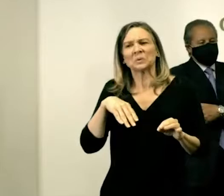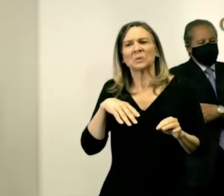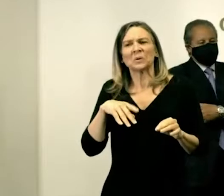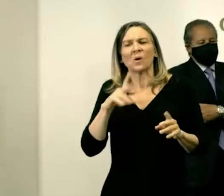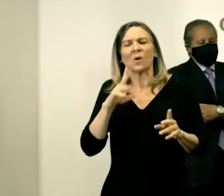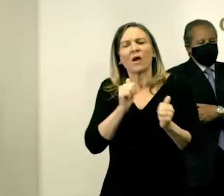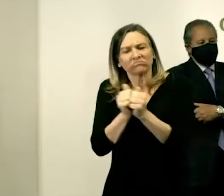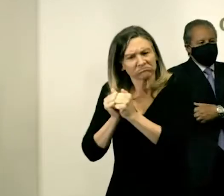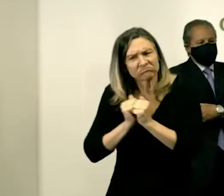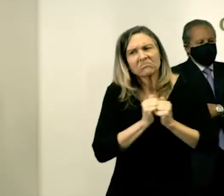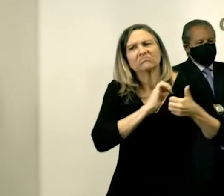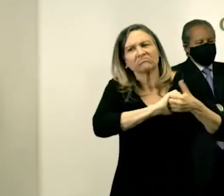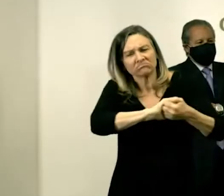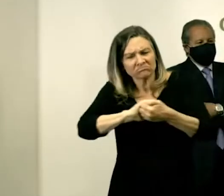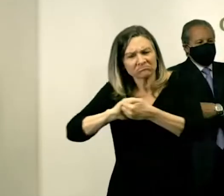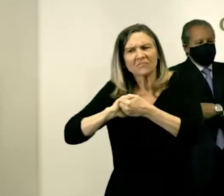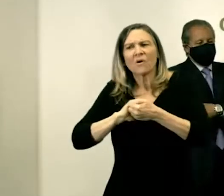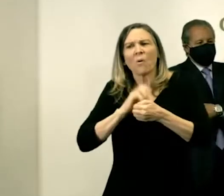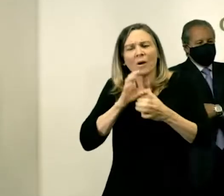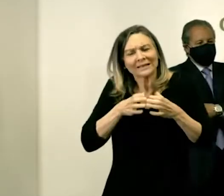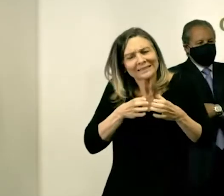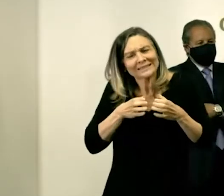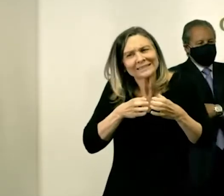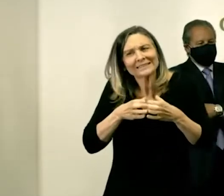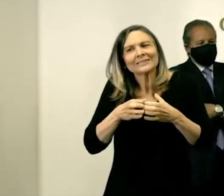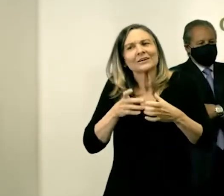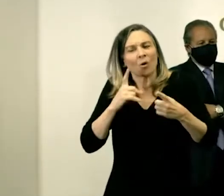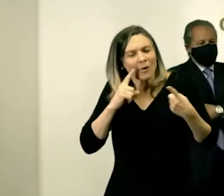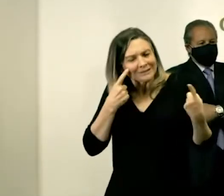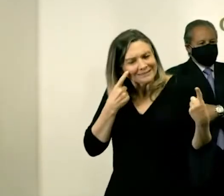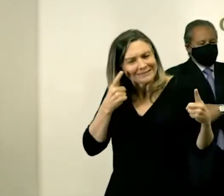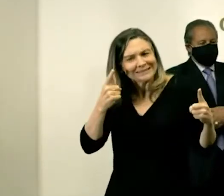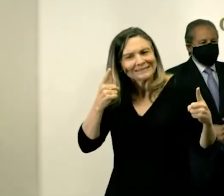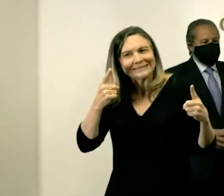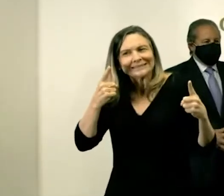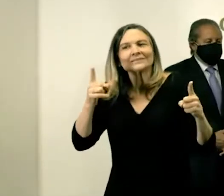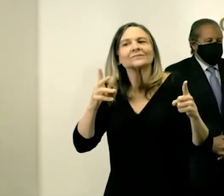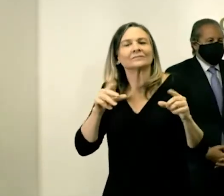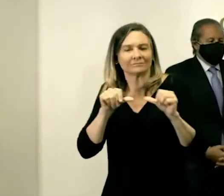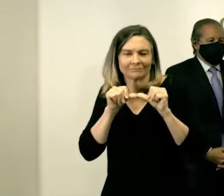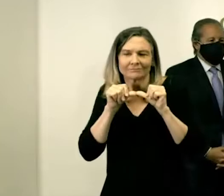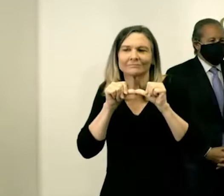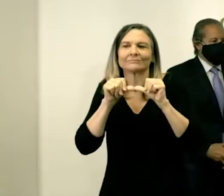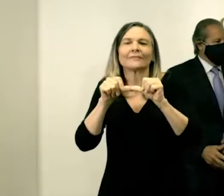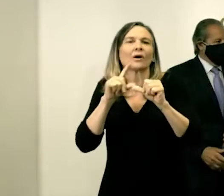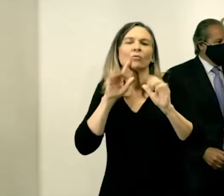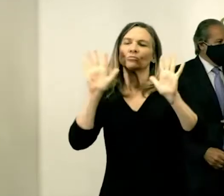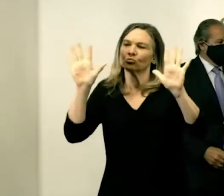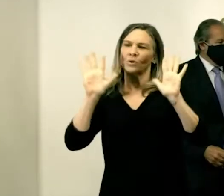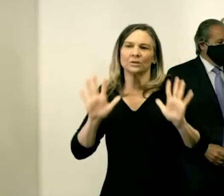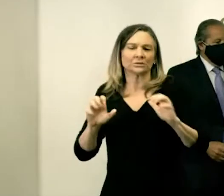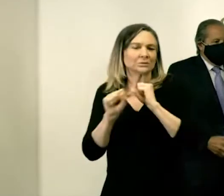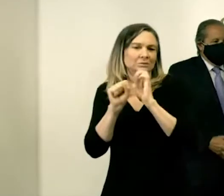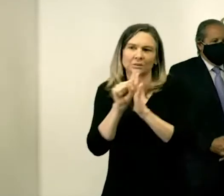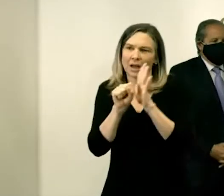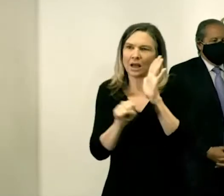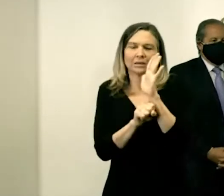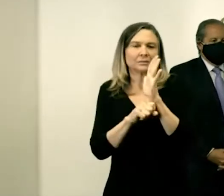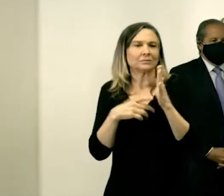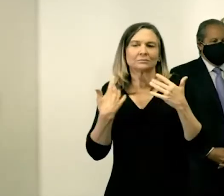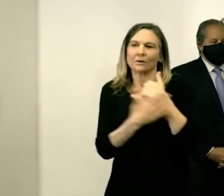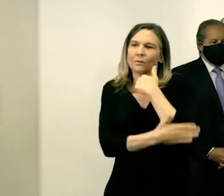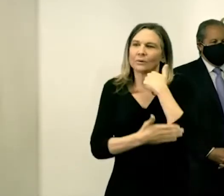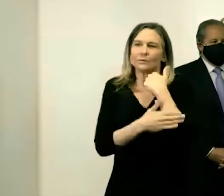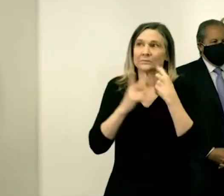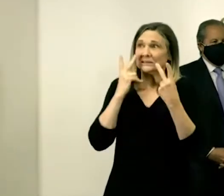to move forward collectively and be successful. We live in one of the greatest states in the country, right? We see other states that are going